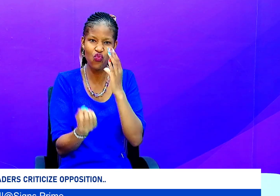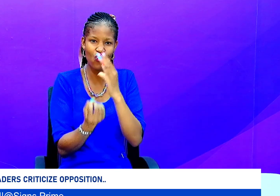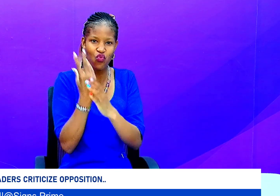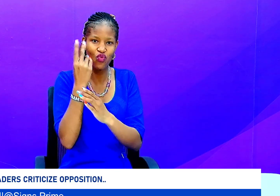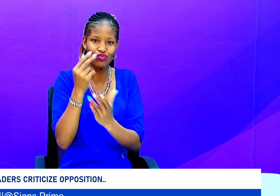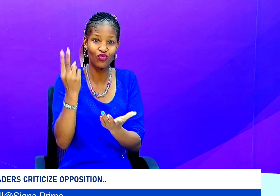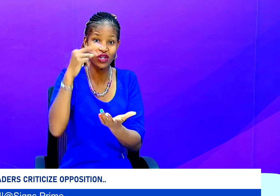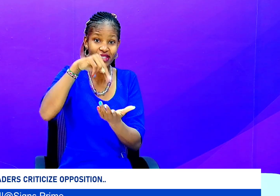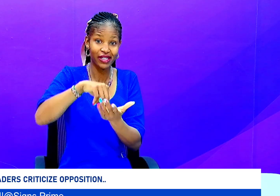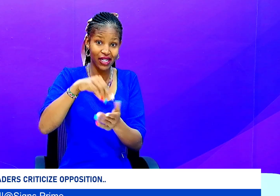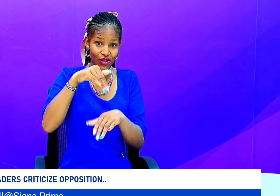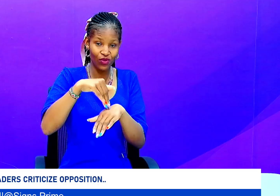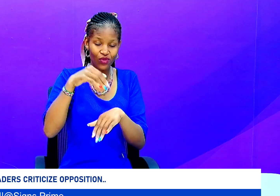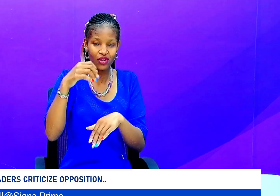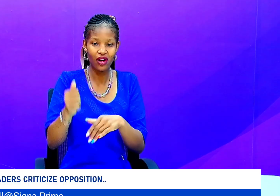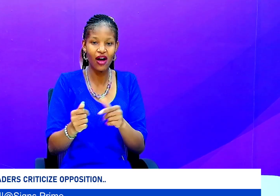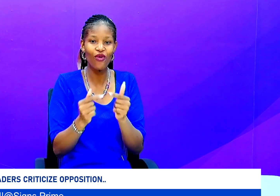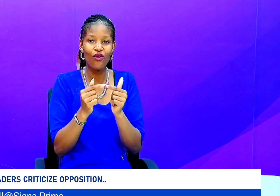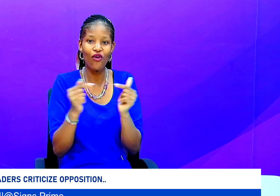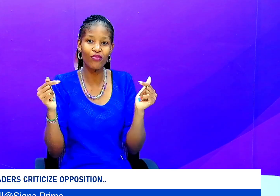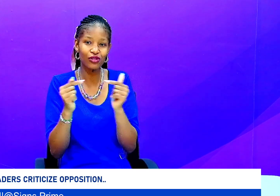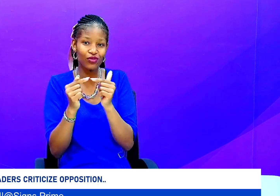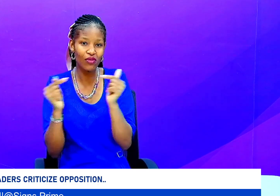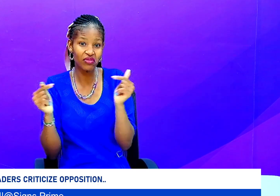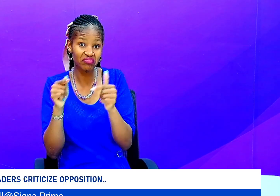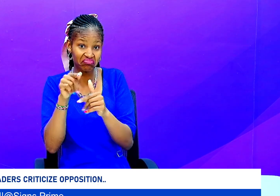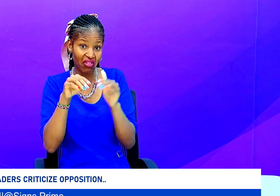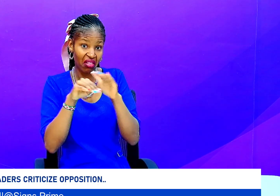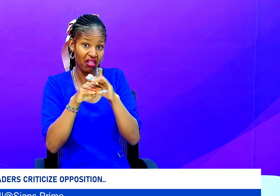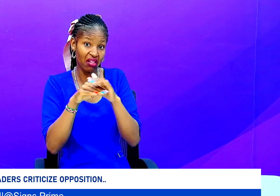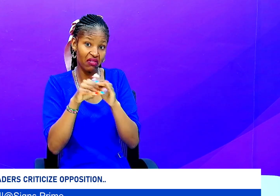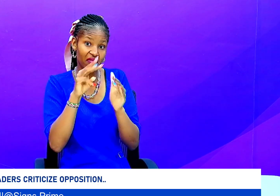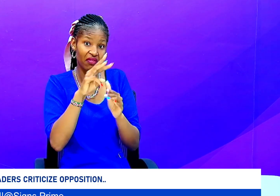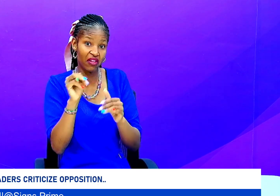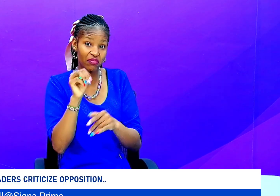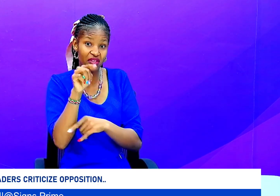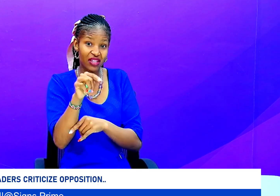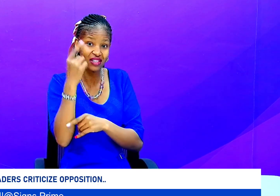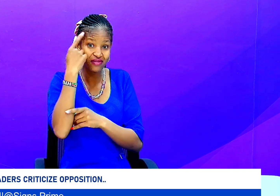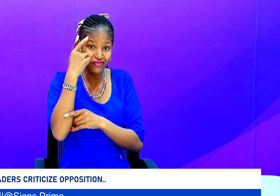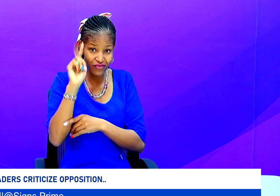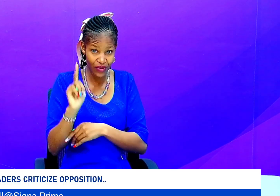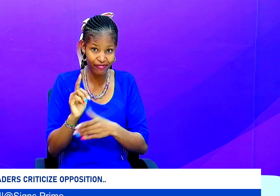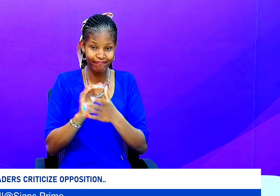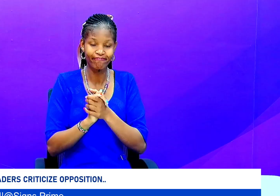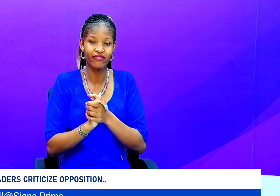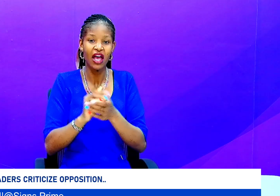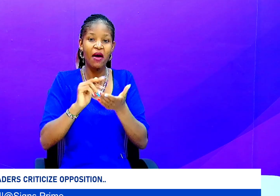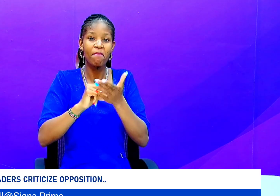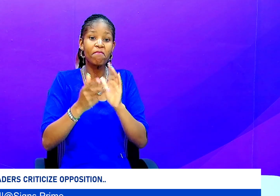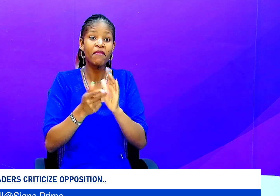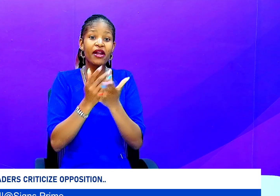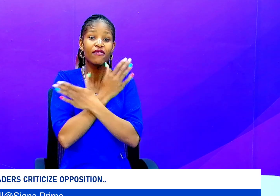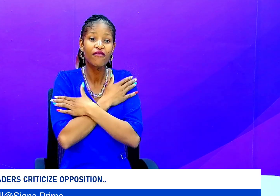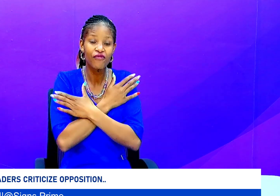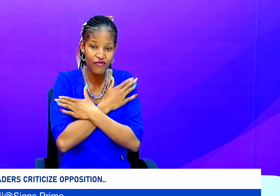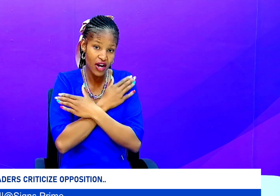Kenya Kwanza leaders have launched a scathing attack on the opposition, accusing them